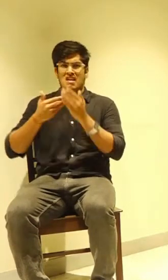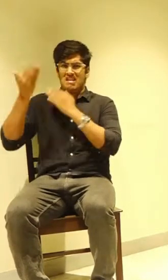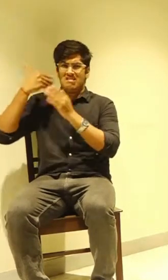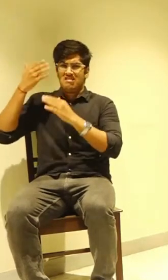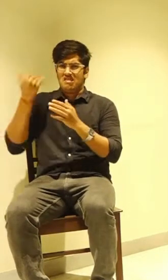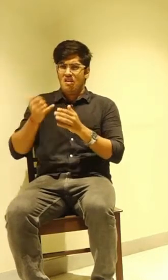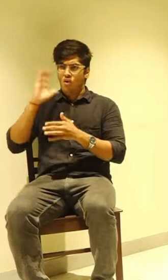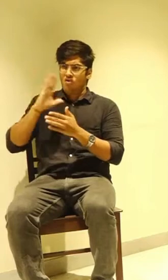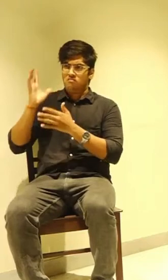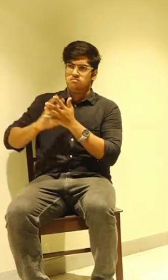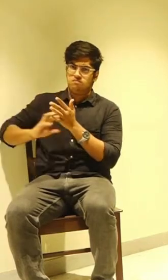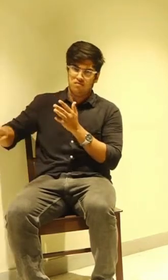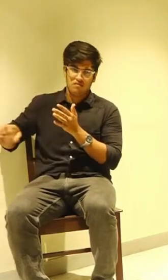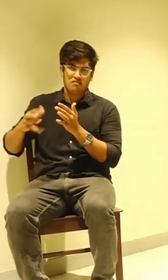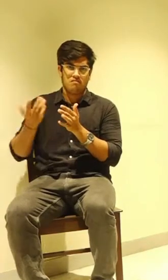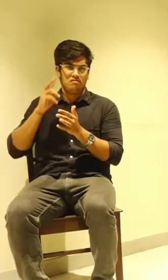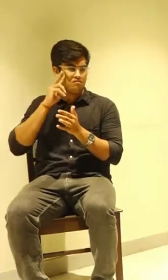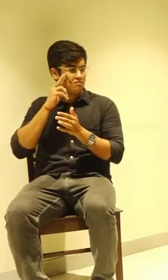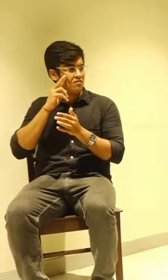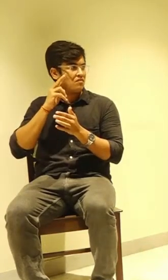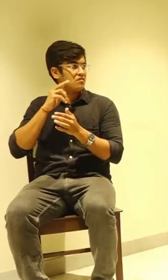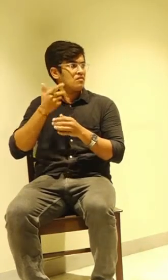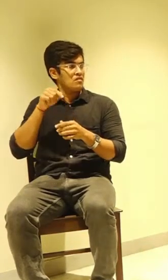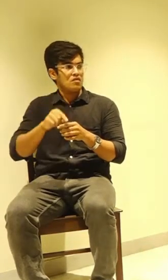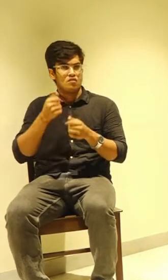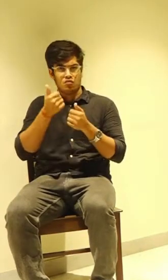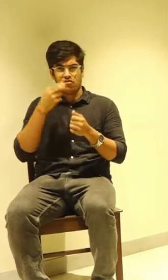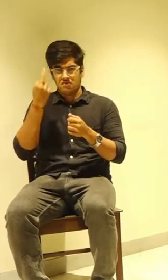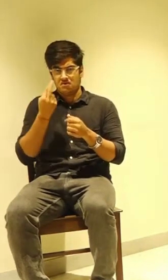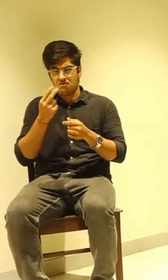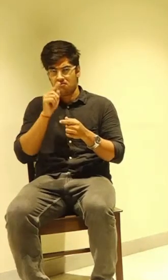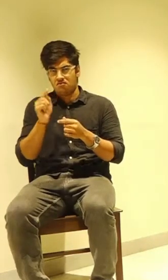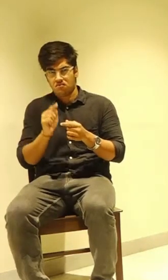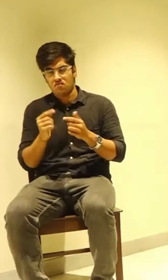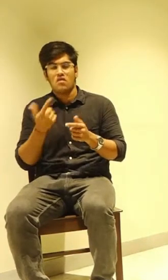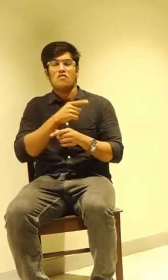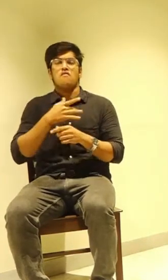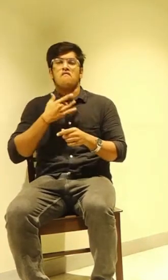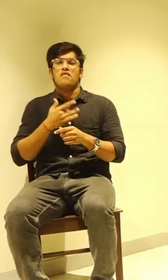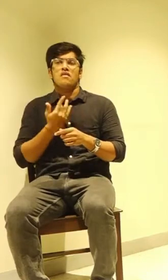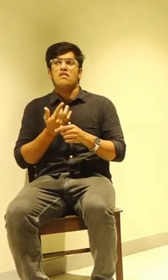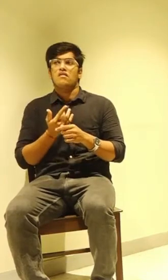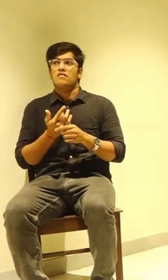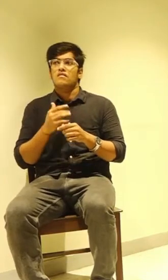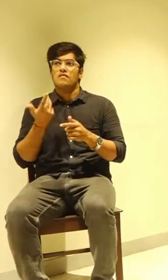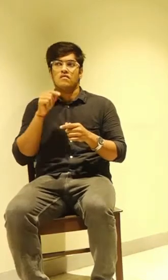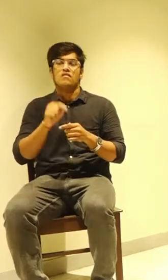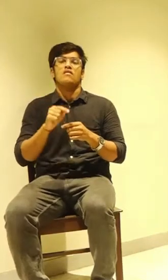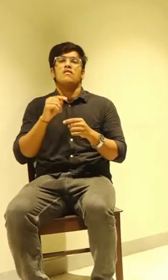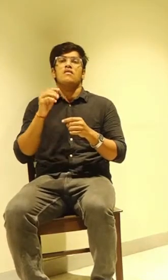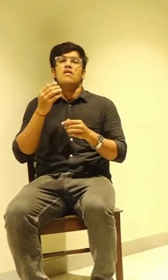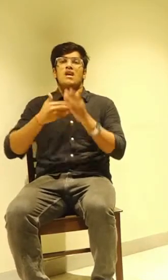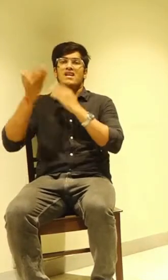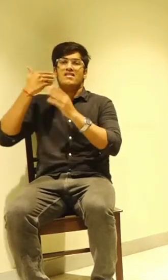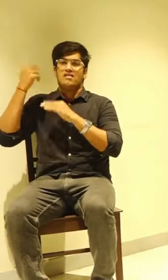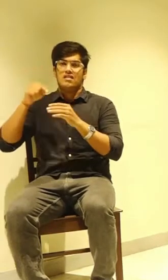abandoned to some extent, and that is with good reason, perhaps? Or would you feel that some shadows of history continue